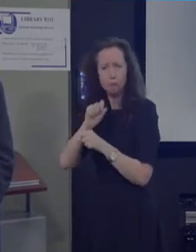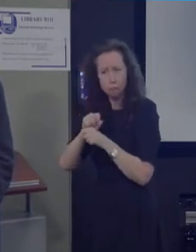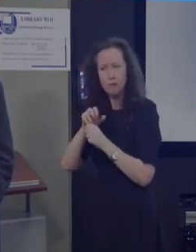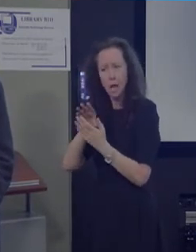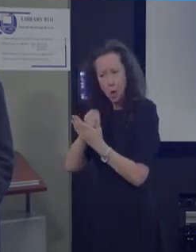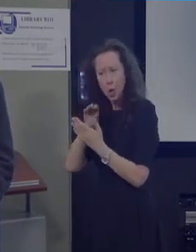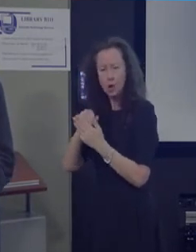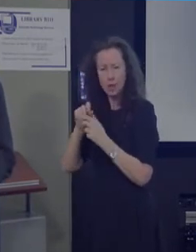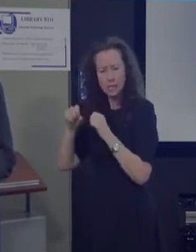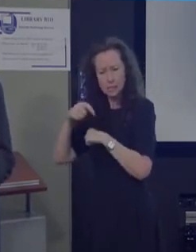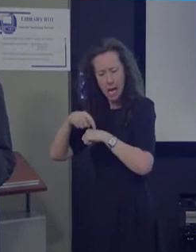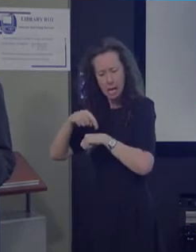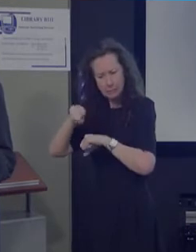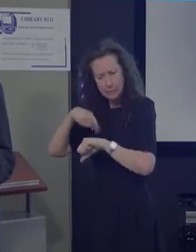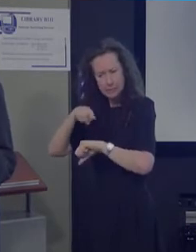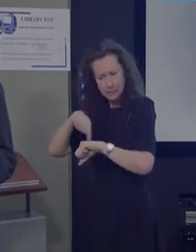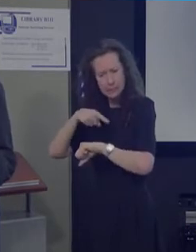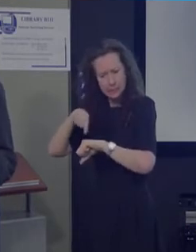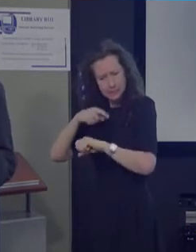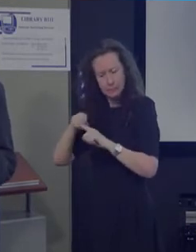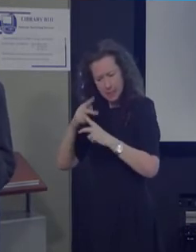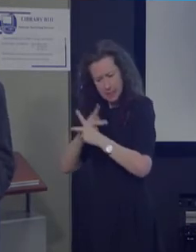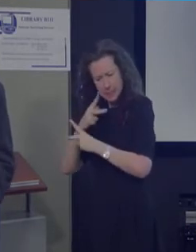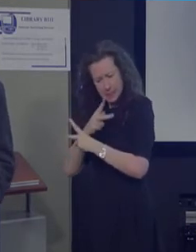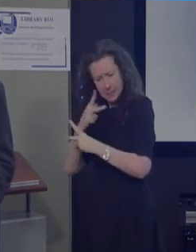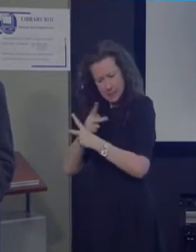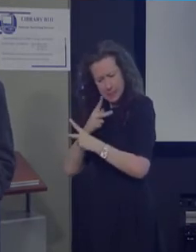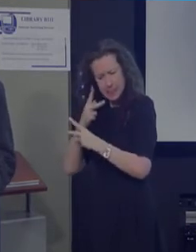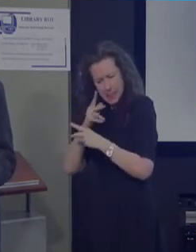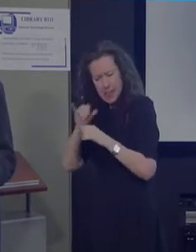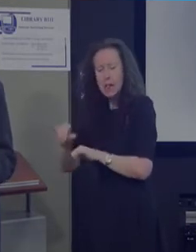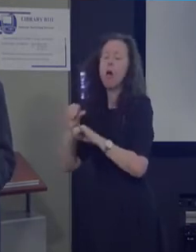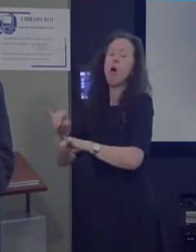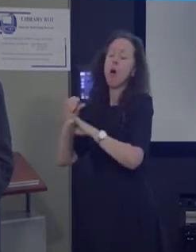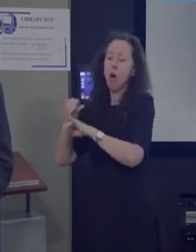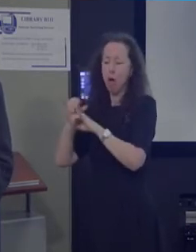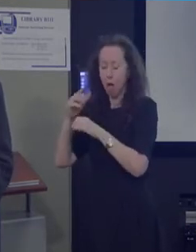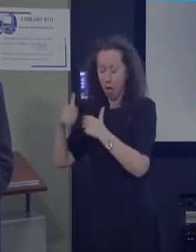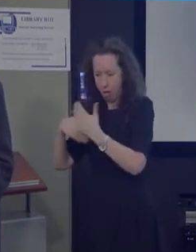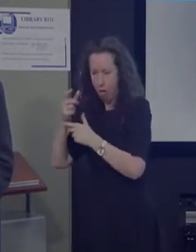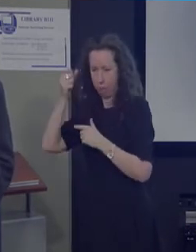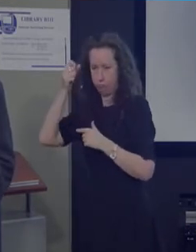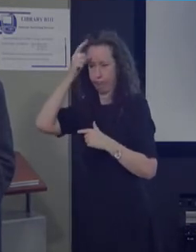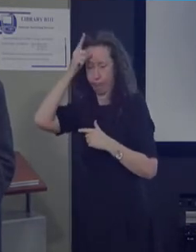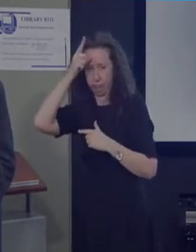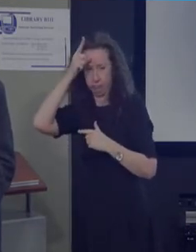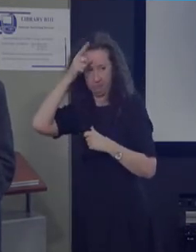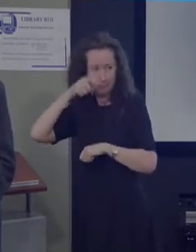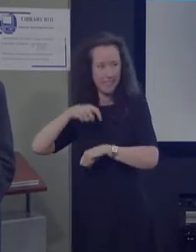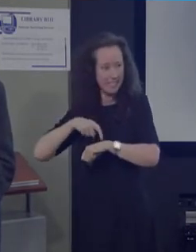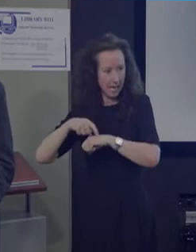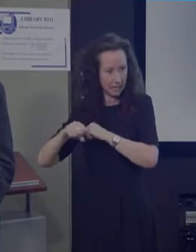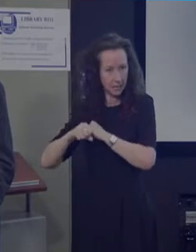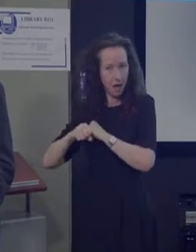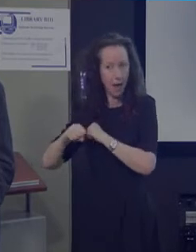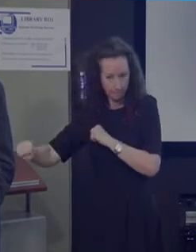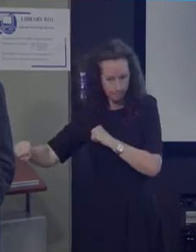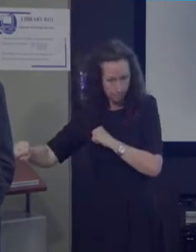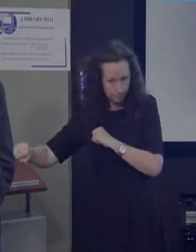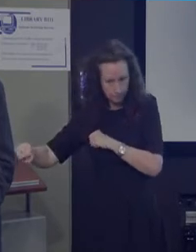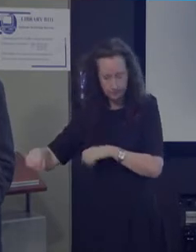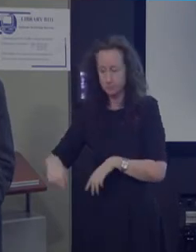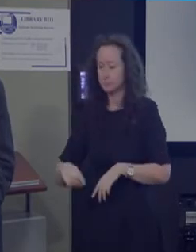do eventually get it. They figure this task out kind of on their own without any instruction, but it takes them a long time to get there.